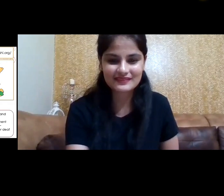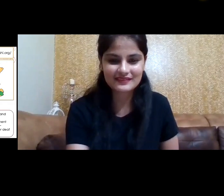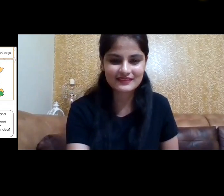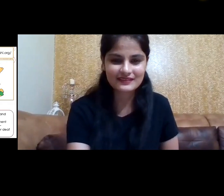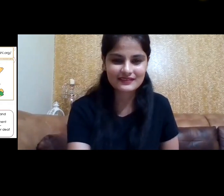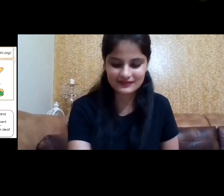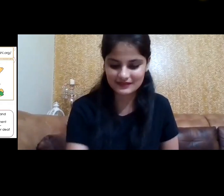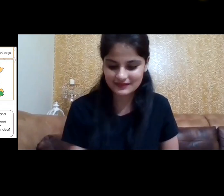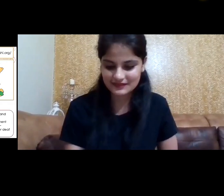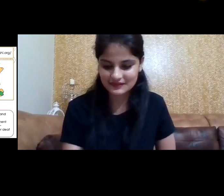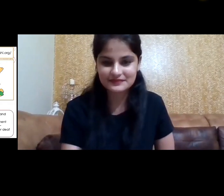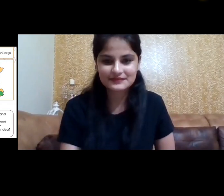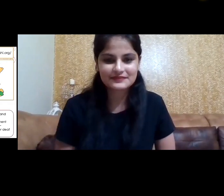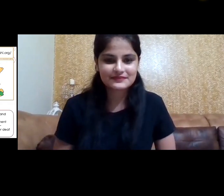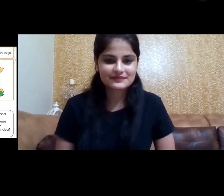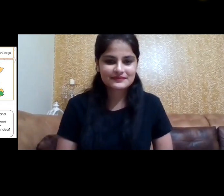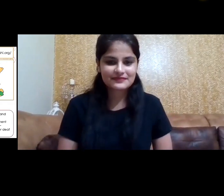Sapan.